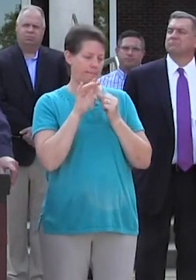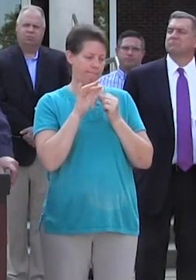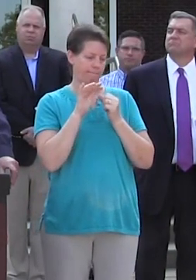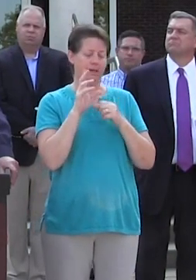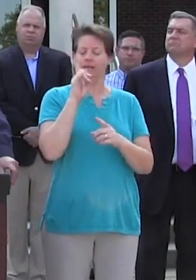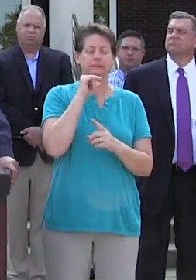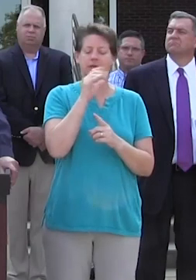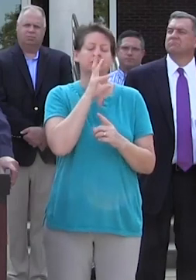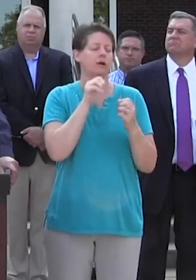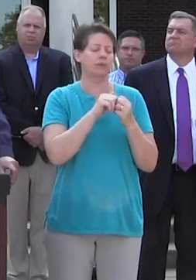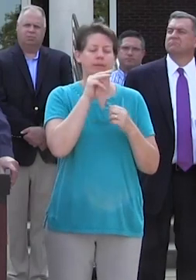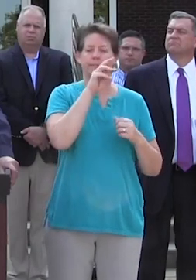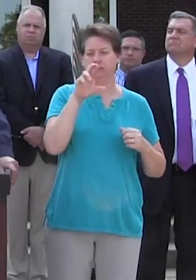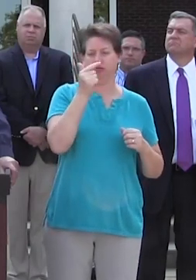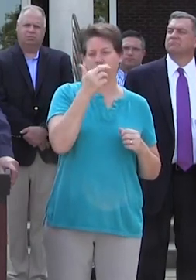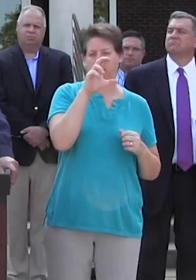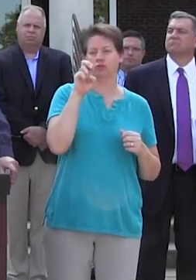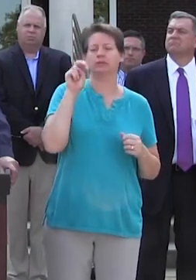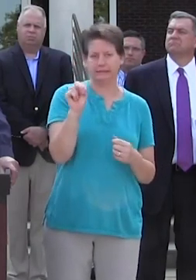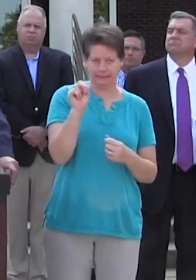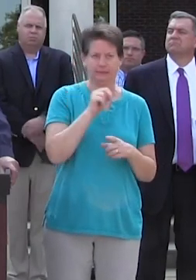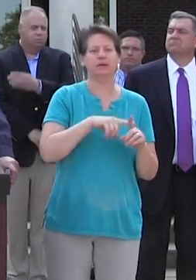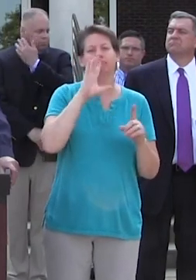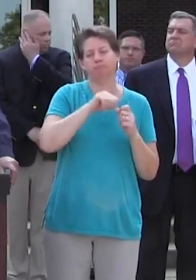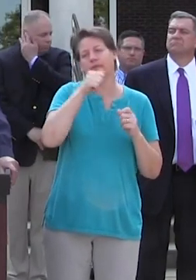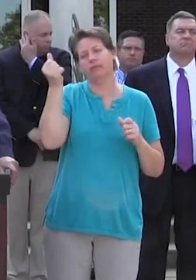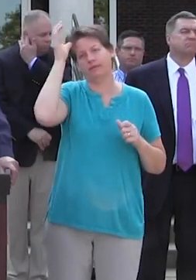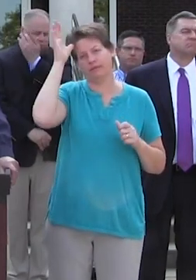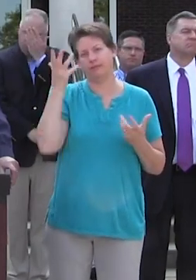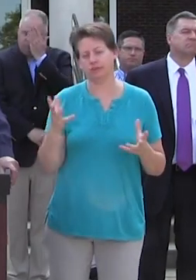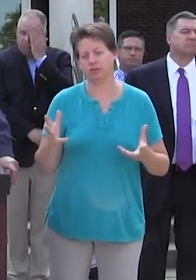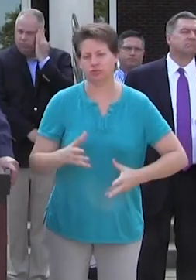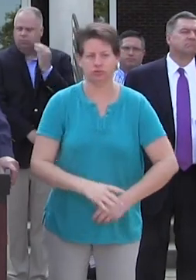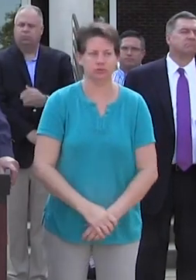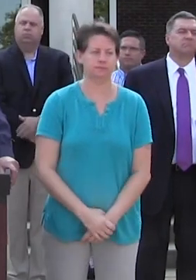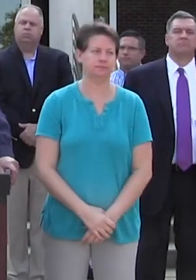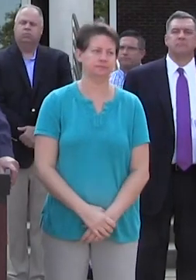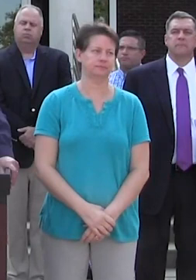did not speak to Mr. Green, but I spoke to the other father.